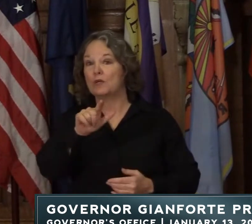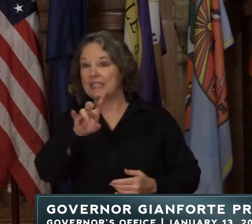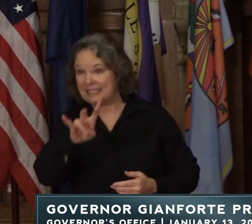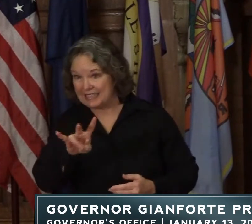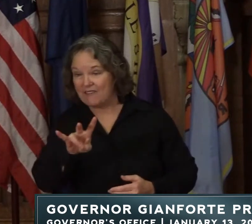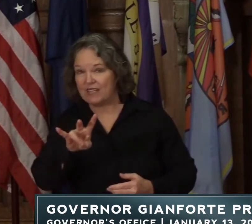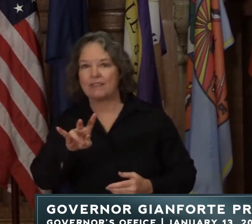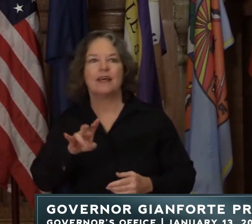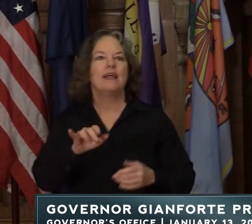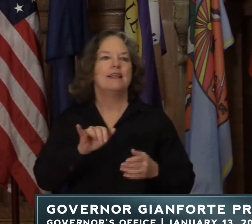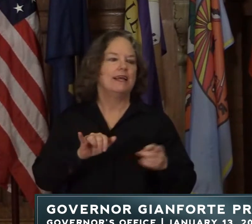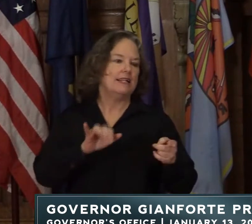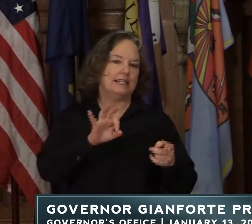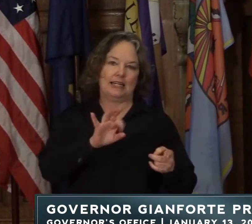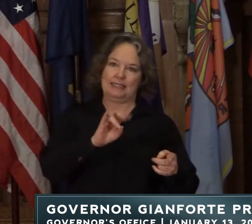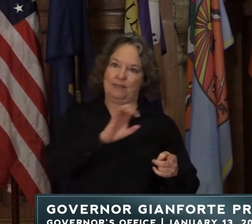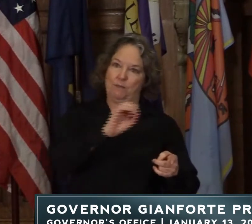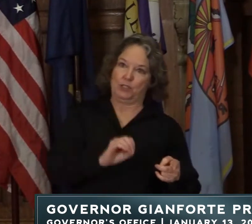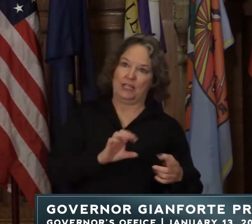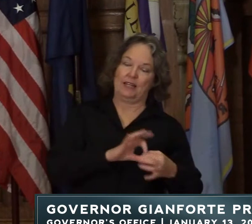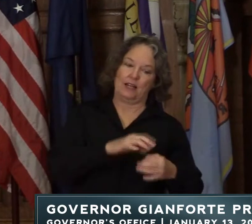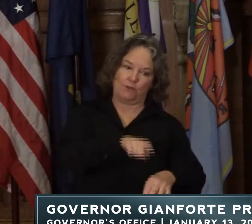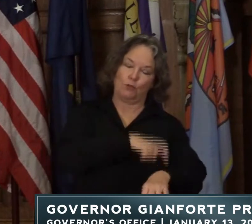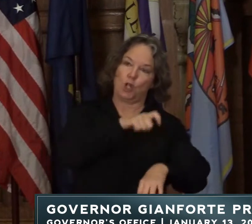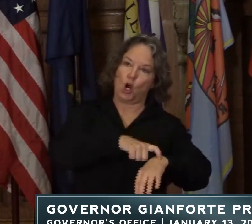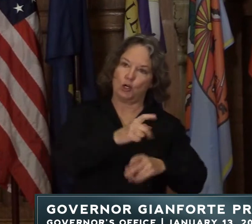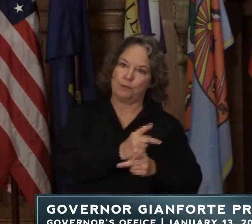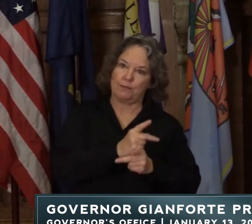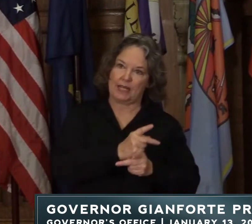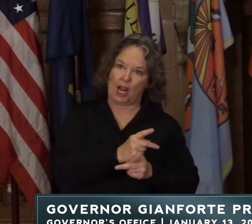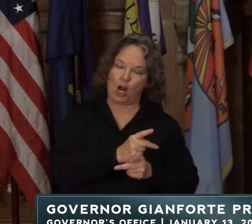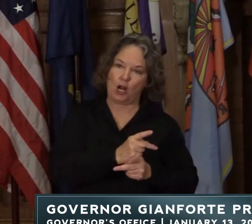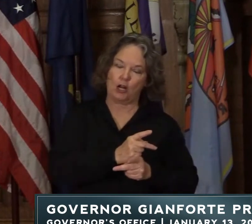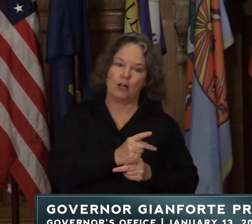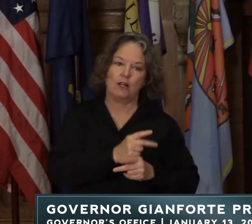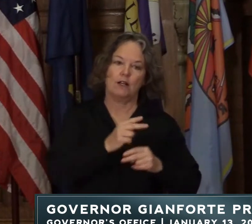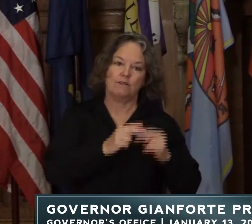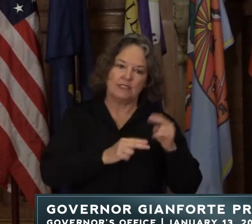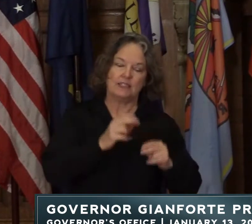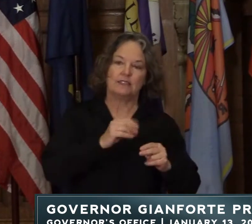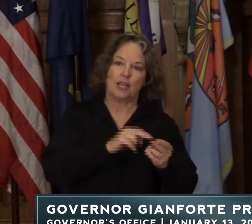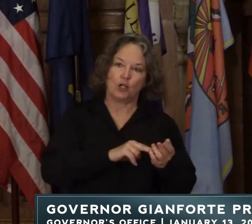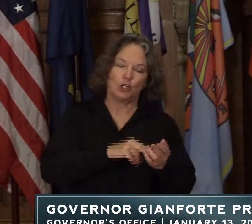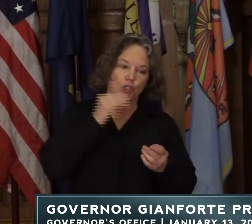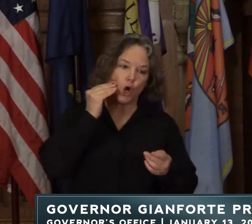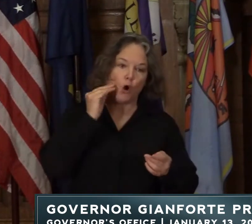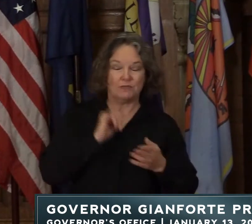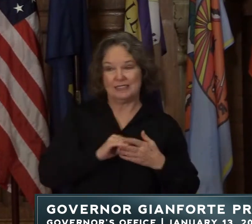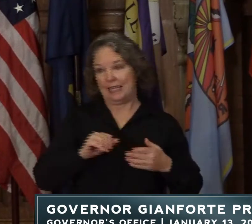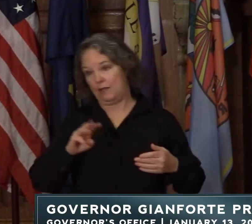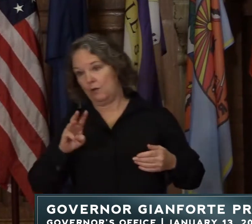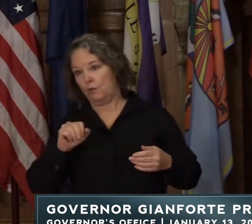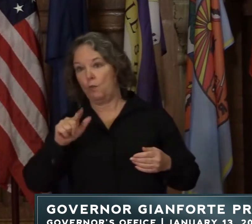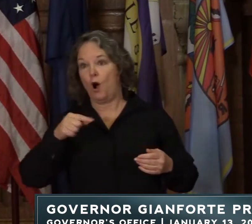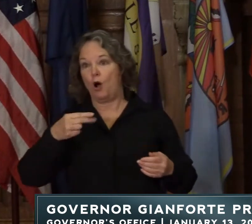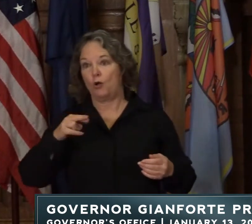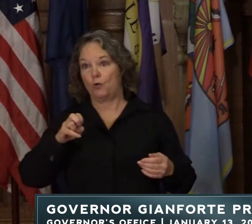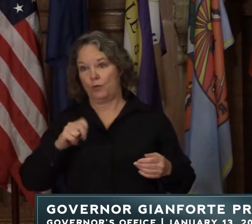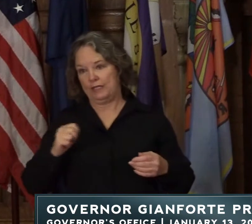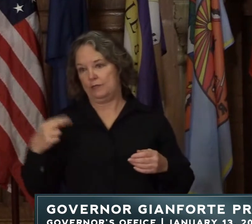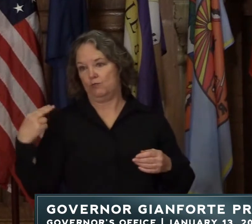January, 97% of the long-term care facilities and nursing homes that Walgreens is responsible for will